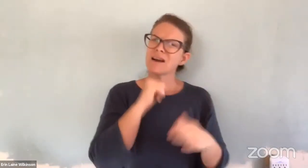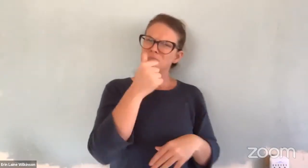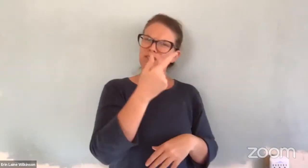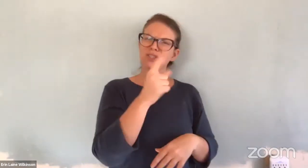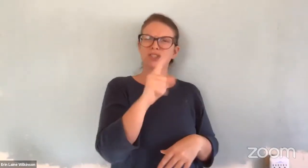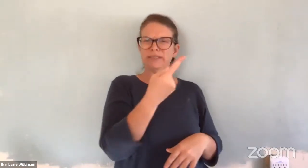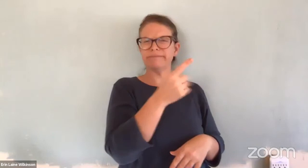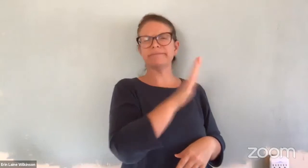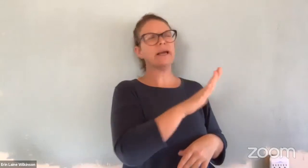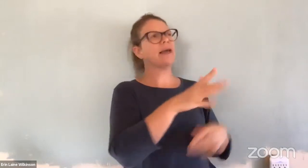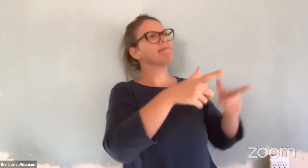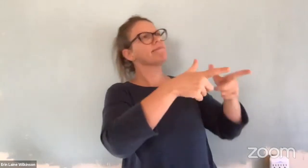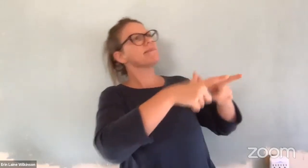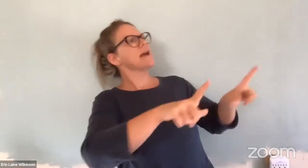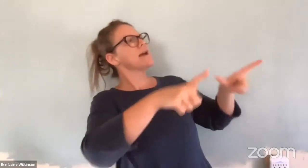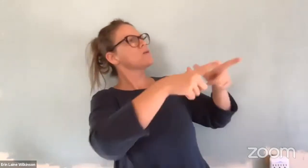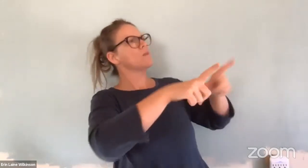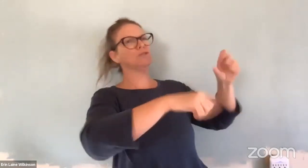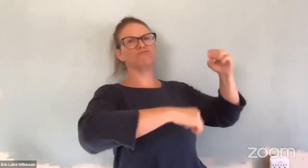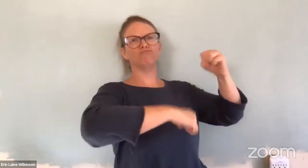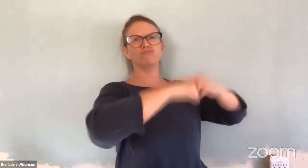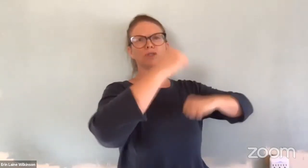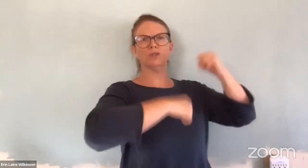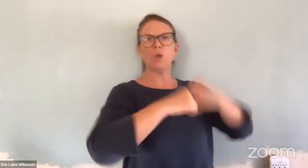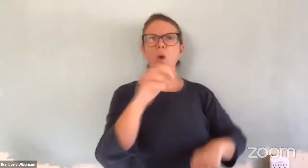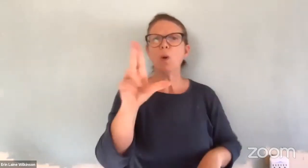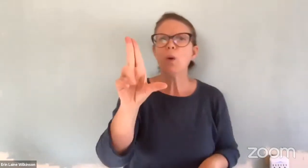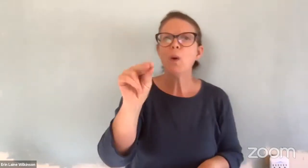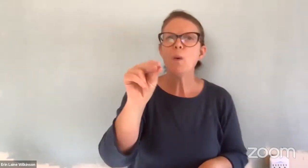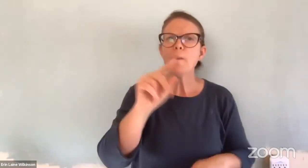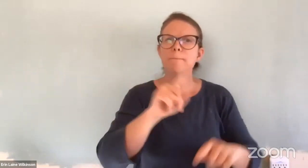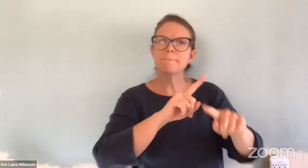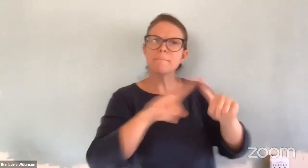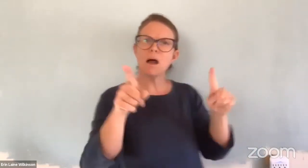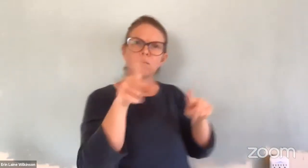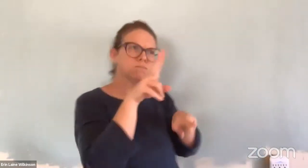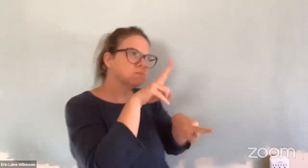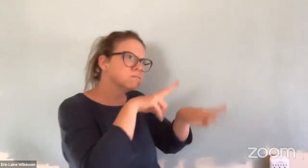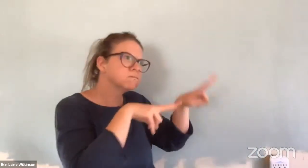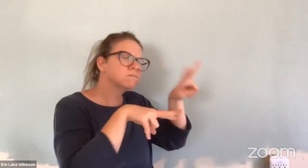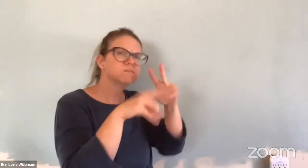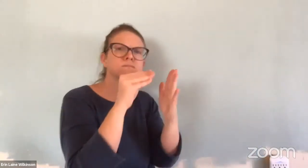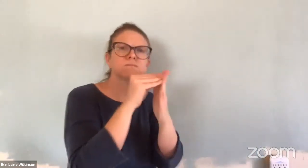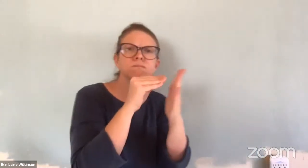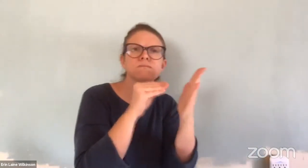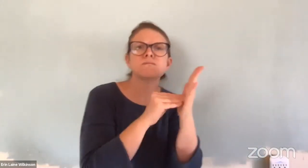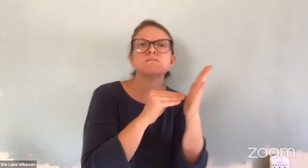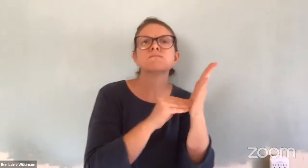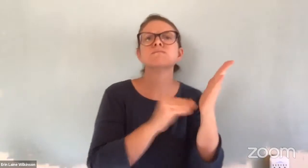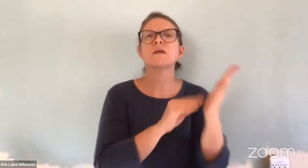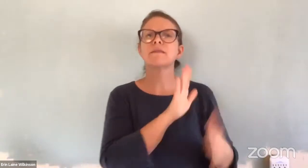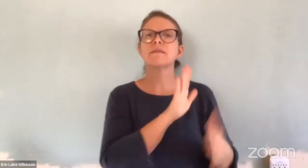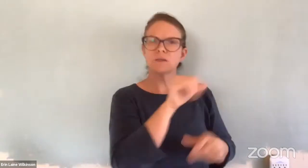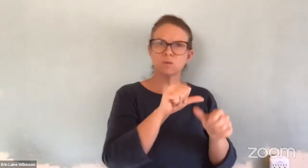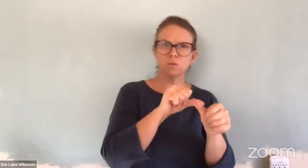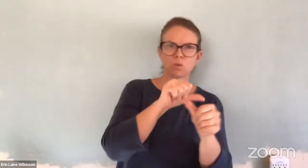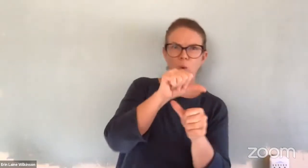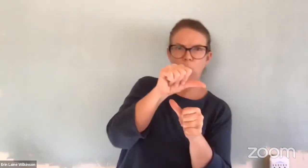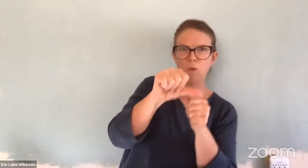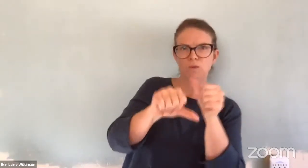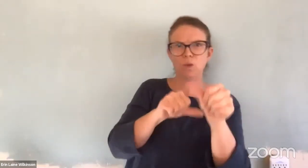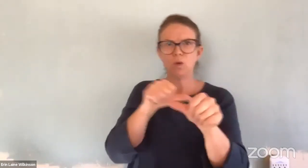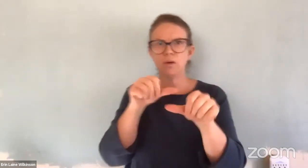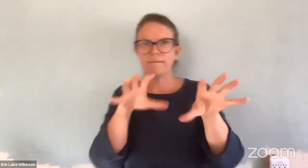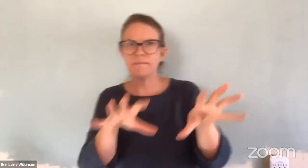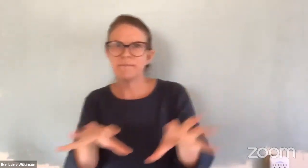Researchers go into these communities and document not just their language structure, but they actually take a very close look